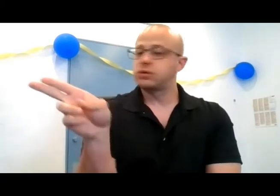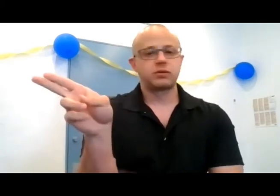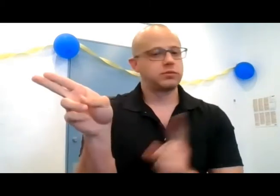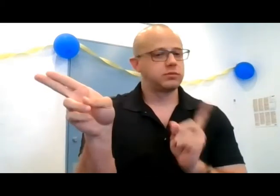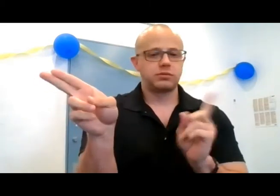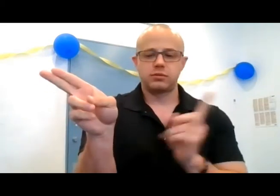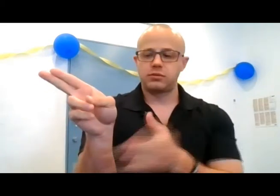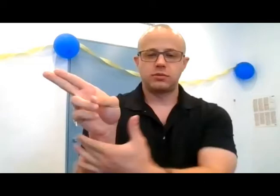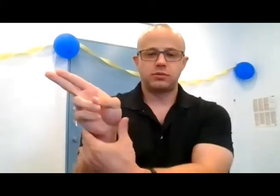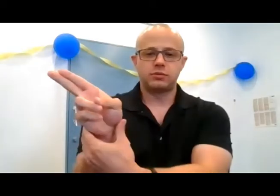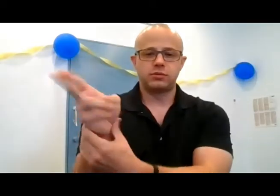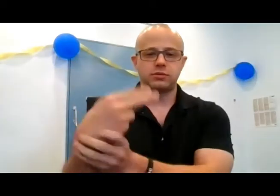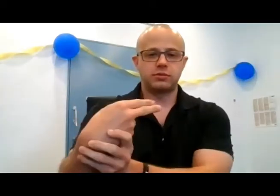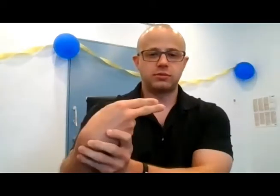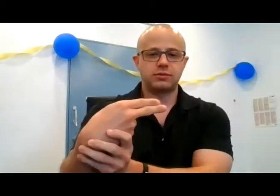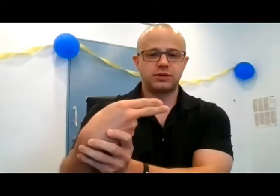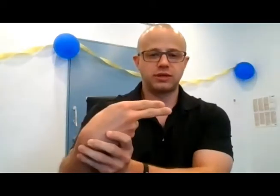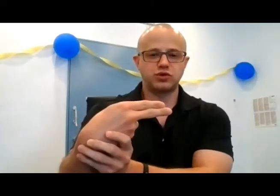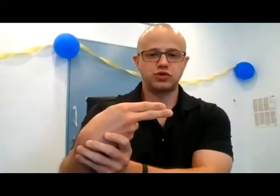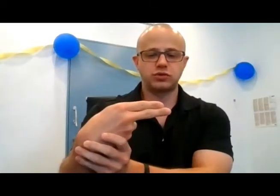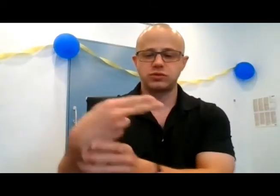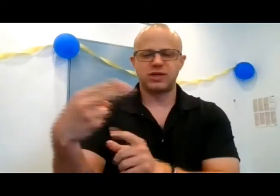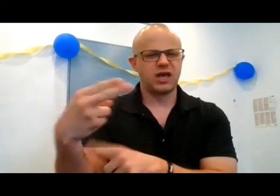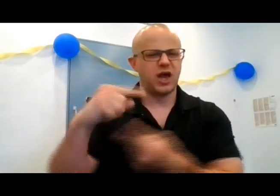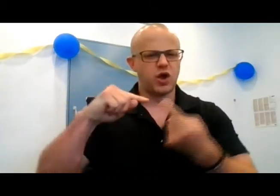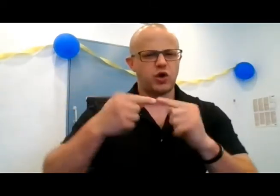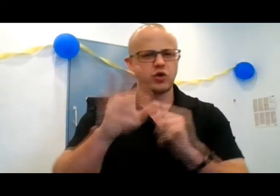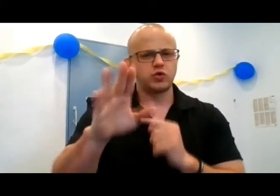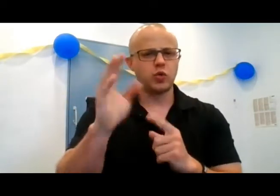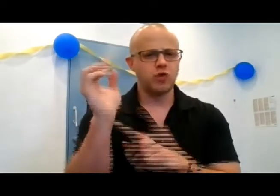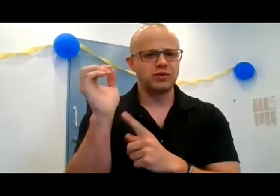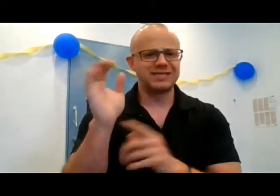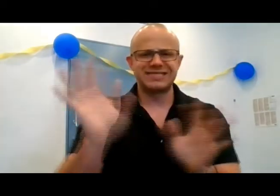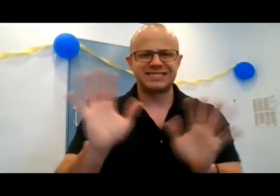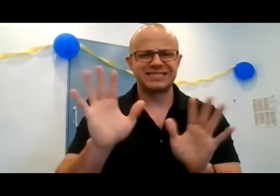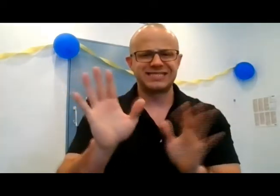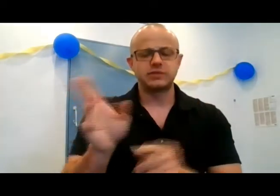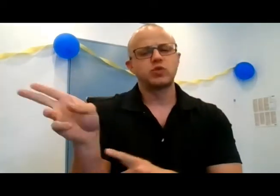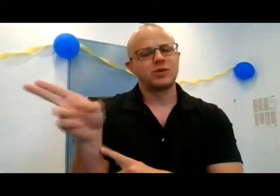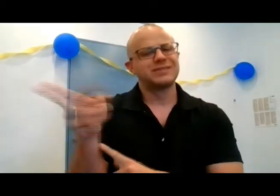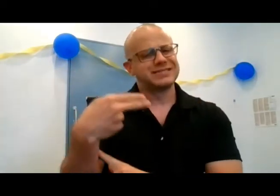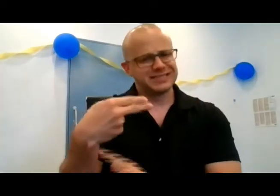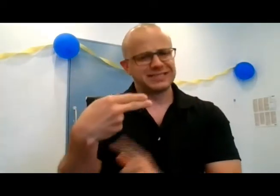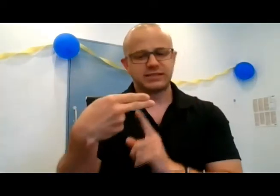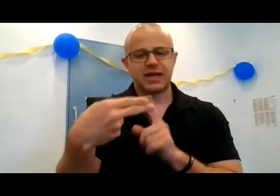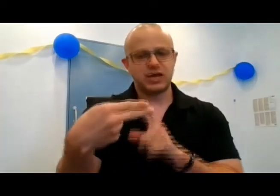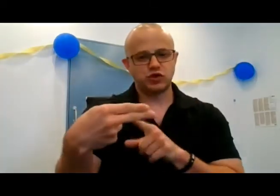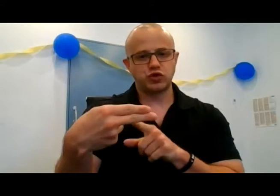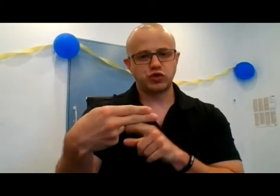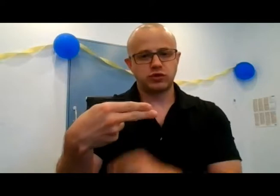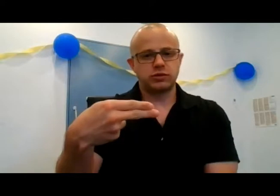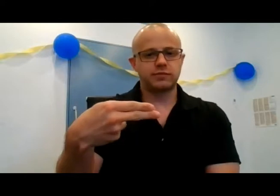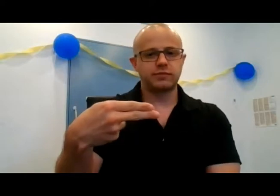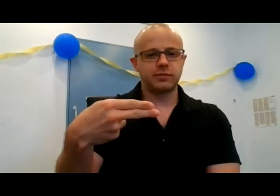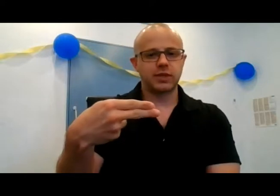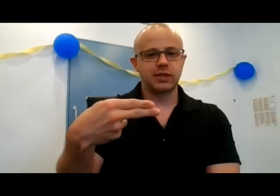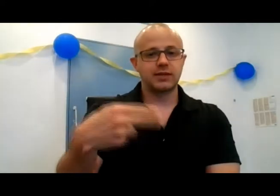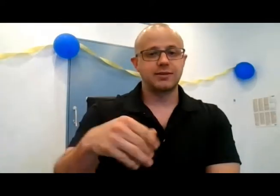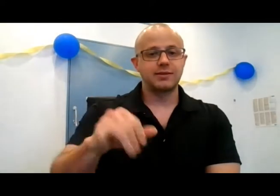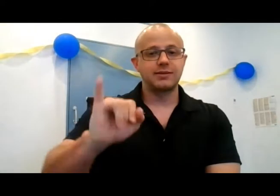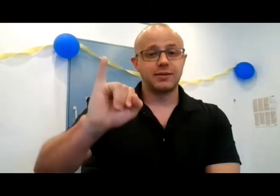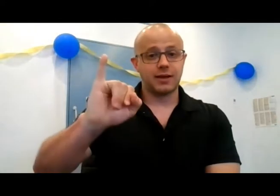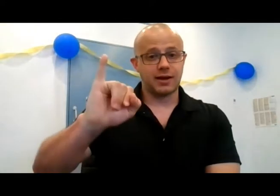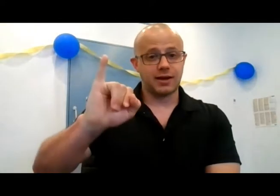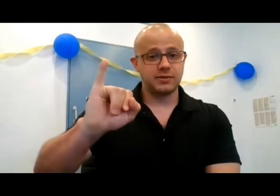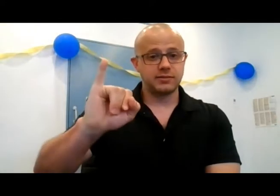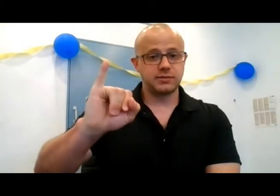H. Don't turn it out. It faces towards you. You don't want to hurt your wrist. Be very